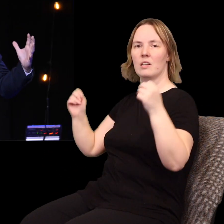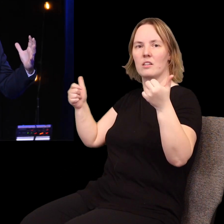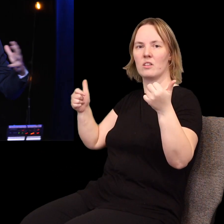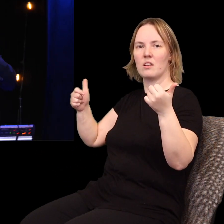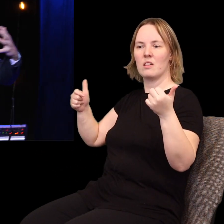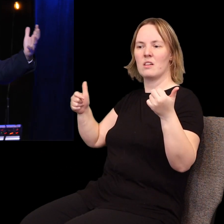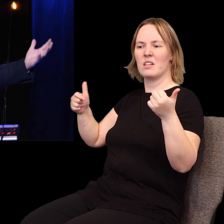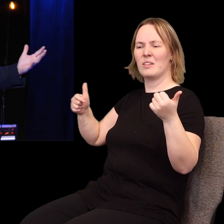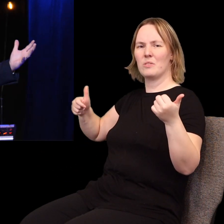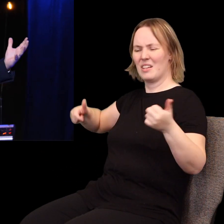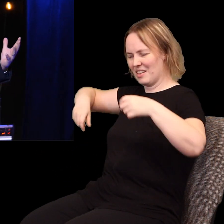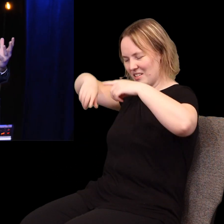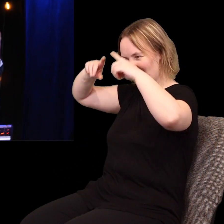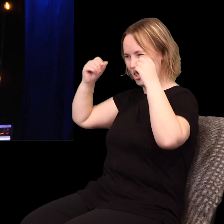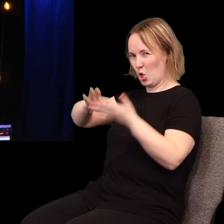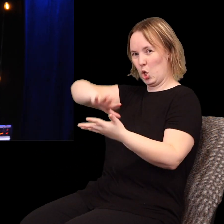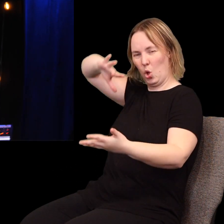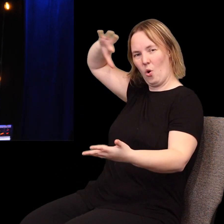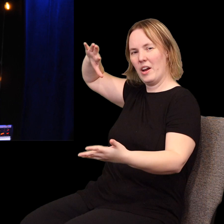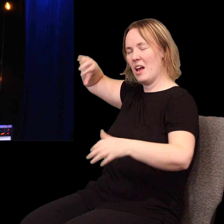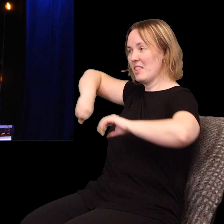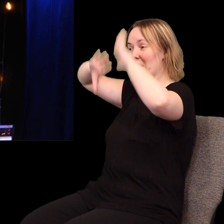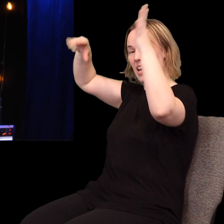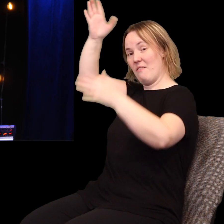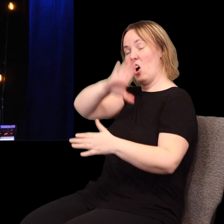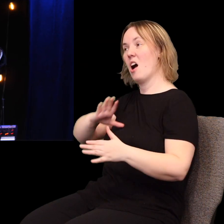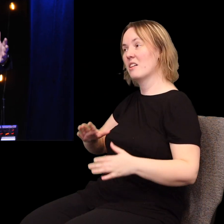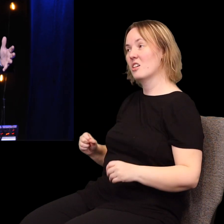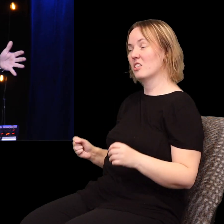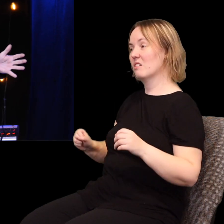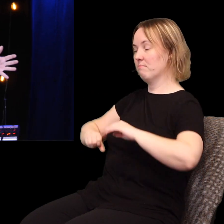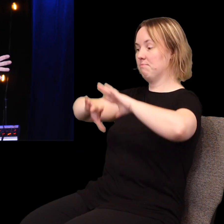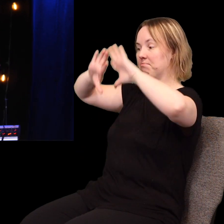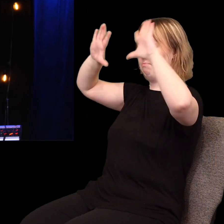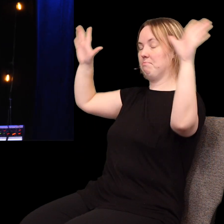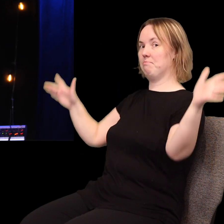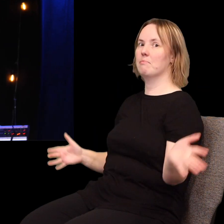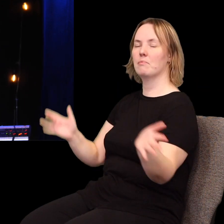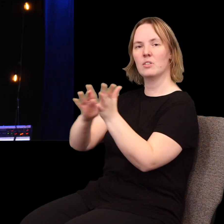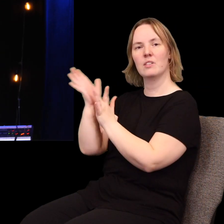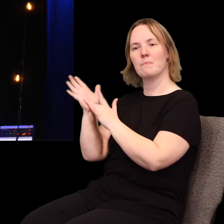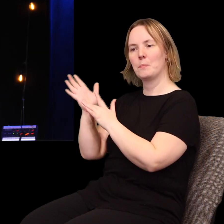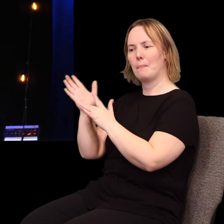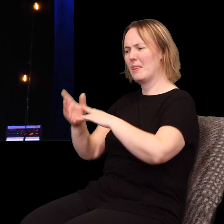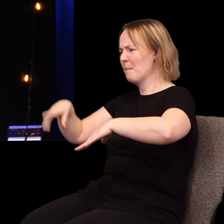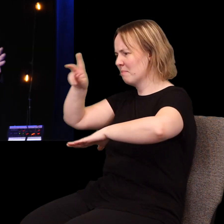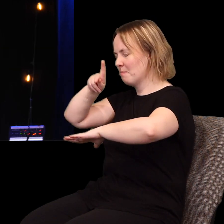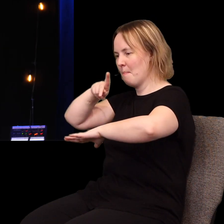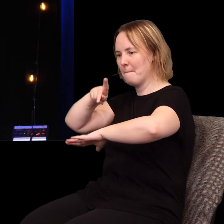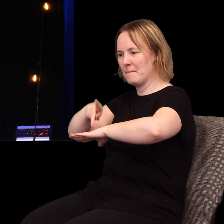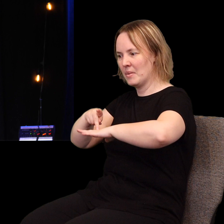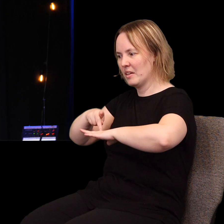an instant, he is transfigured, which just simply means that the glory, the light of God just shines through him. Peter's all beside himself because he